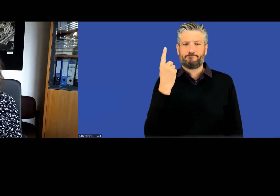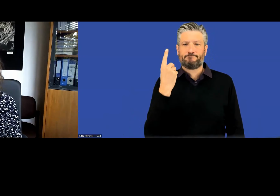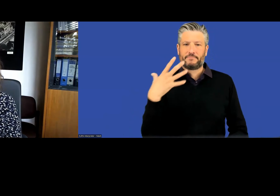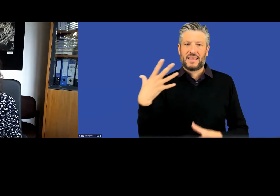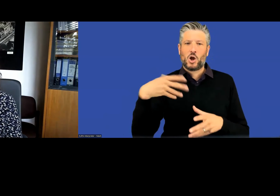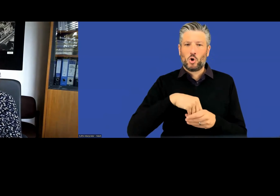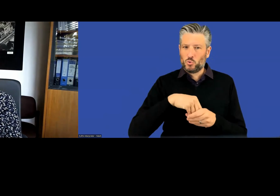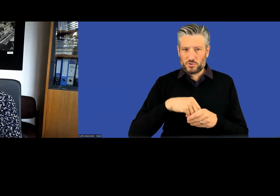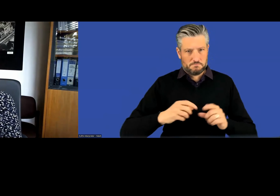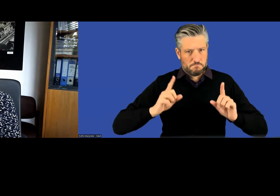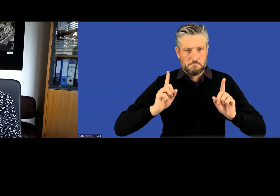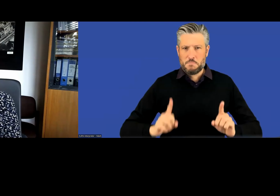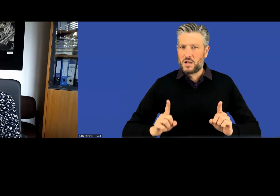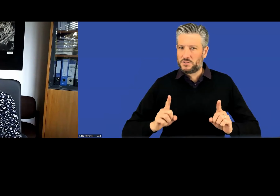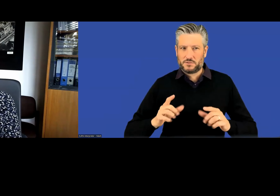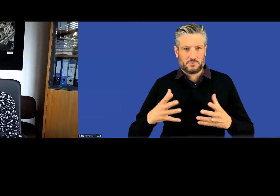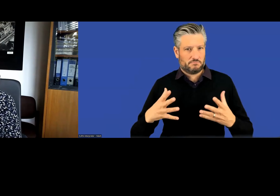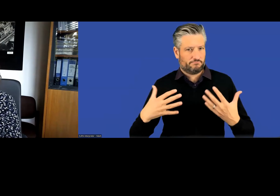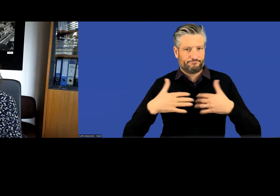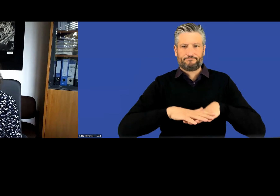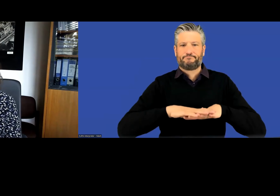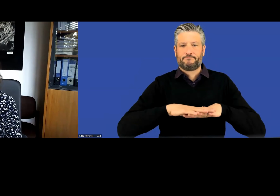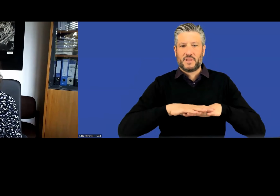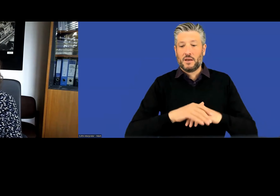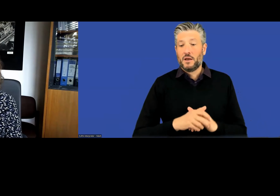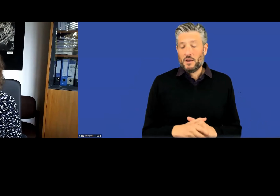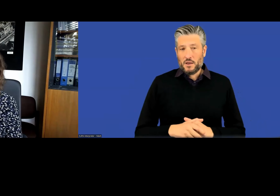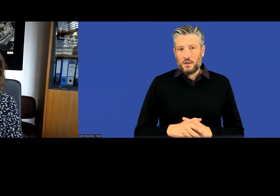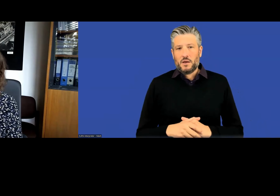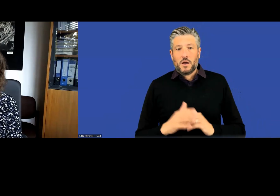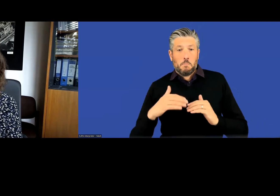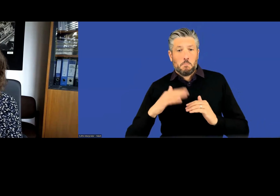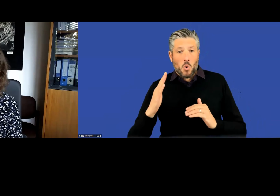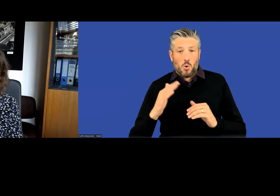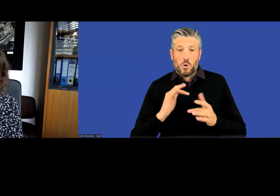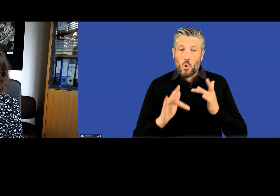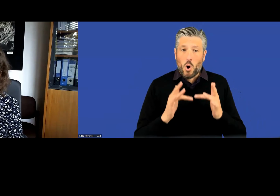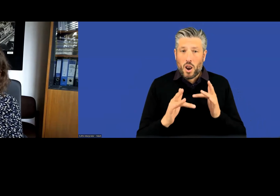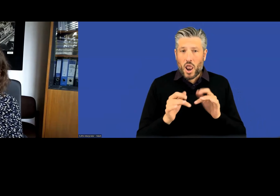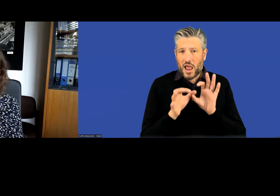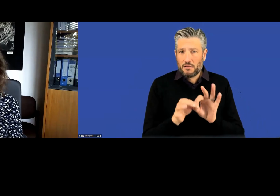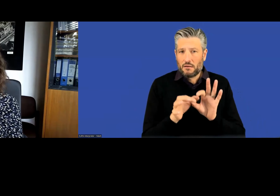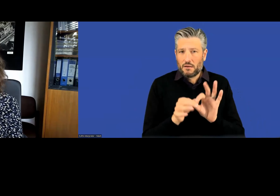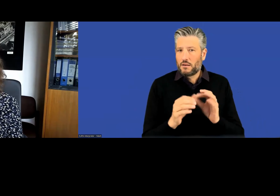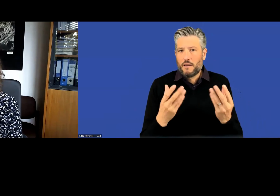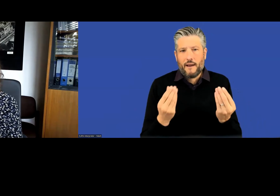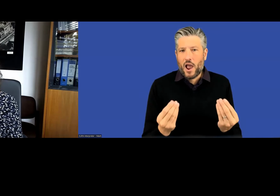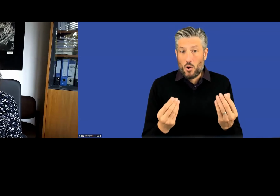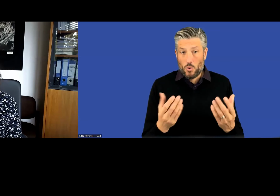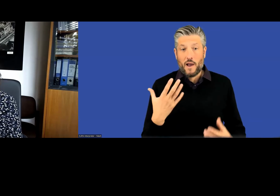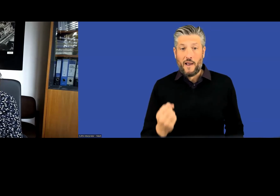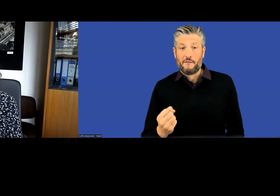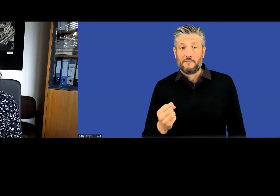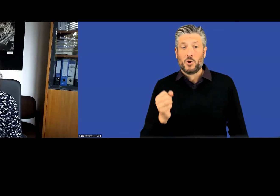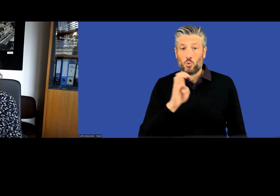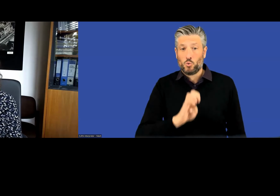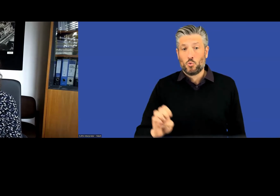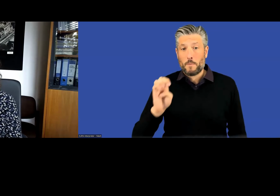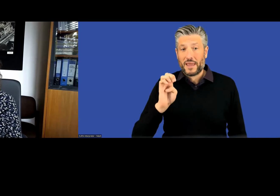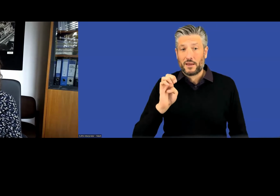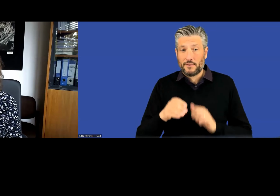Union's commitment to online accessibility continues with the European Accessibility Act, which enters into practical effect